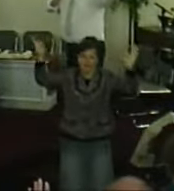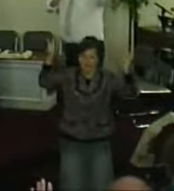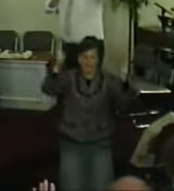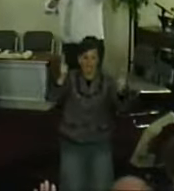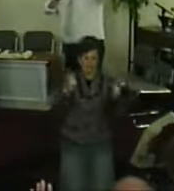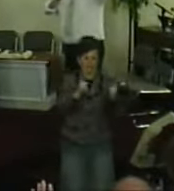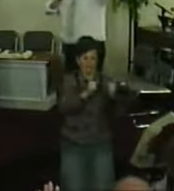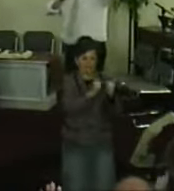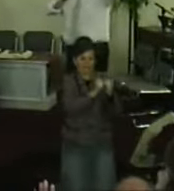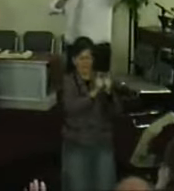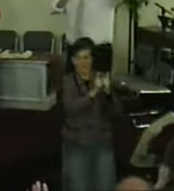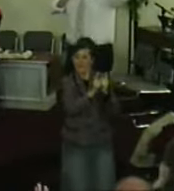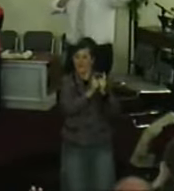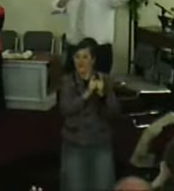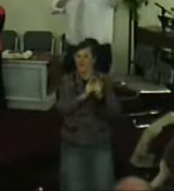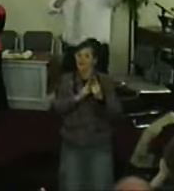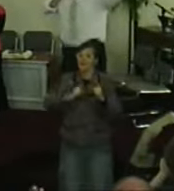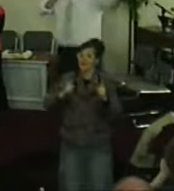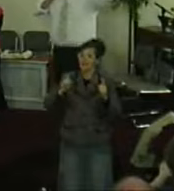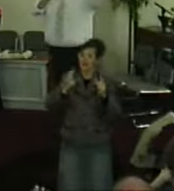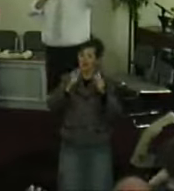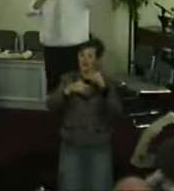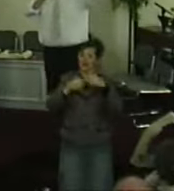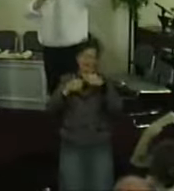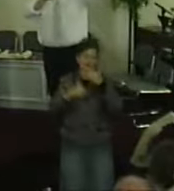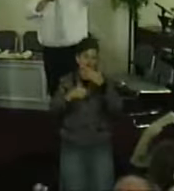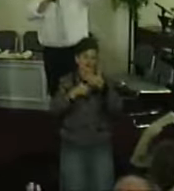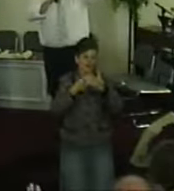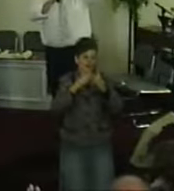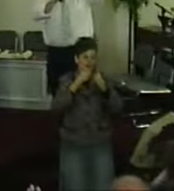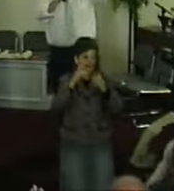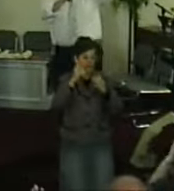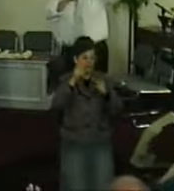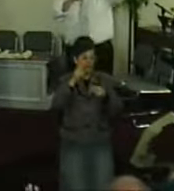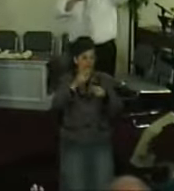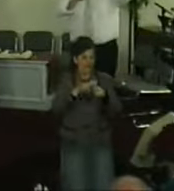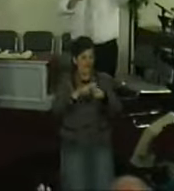hands. Will you lead us here as we call on your name?